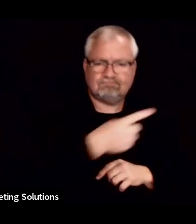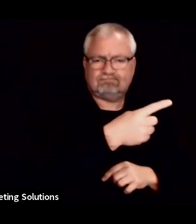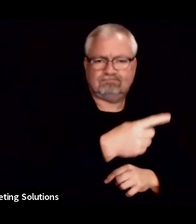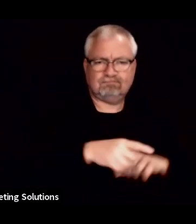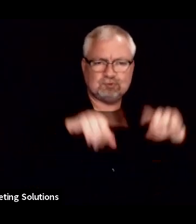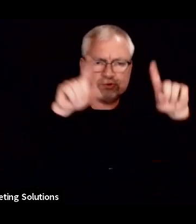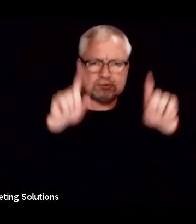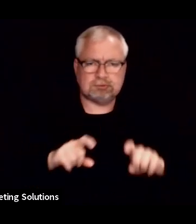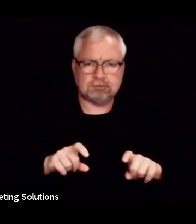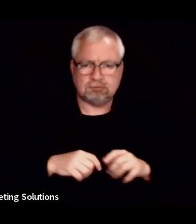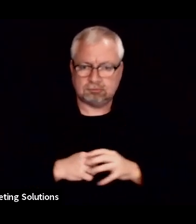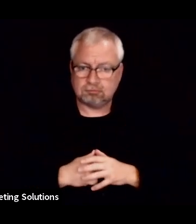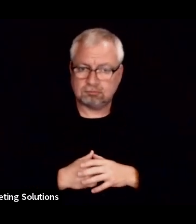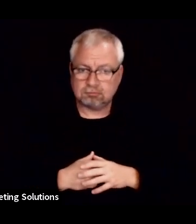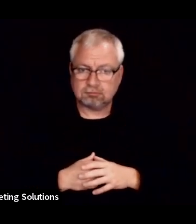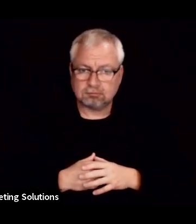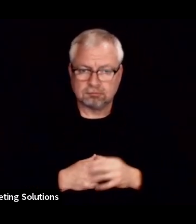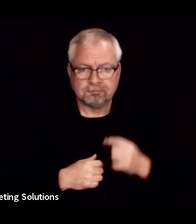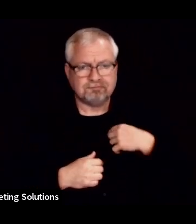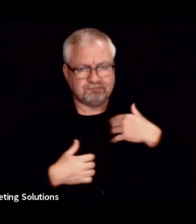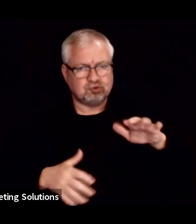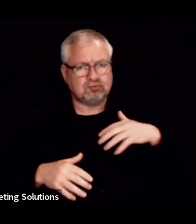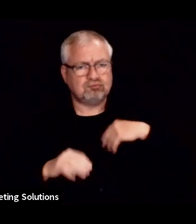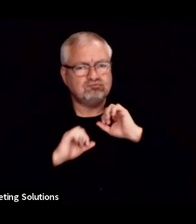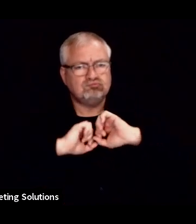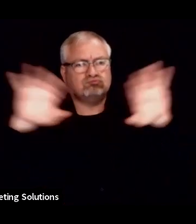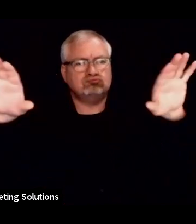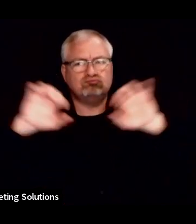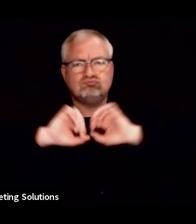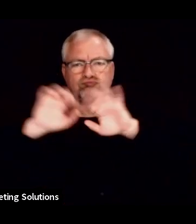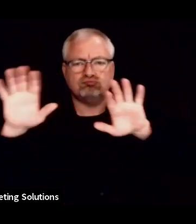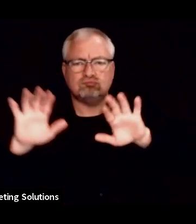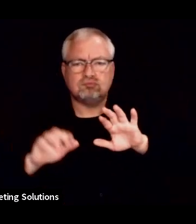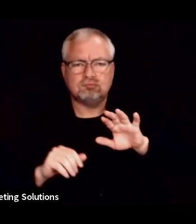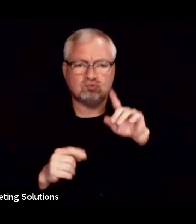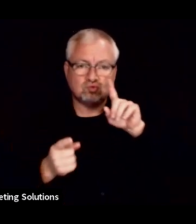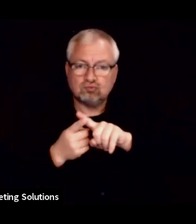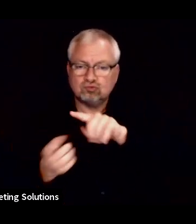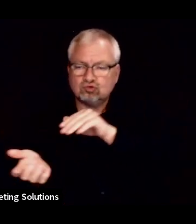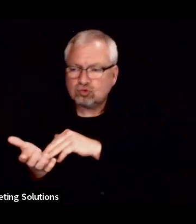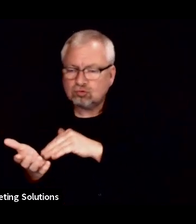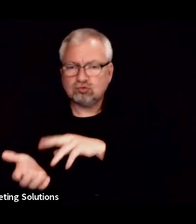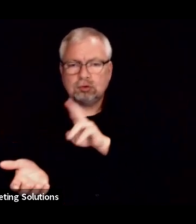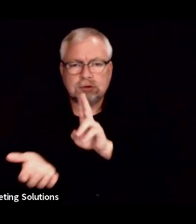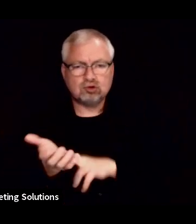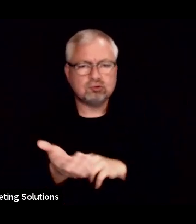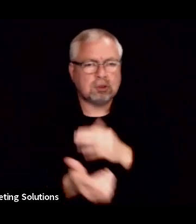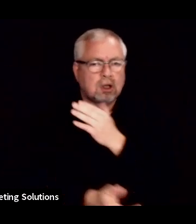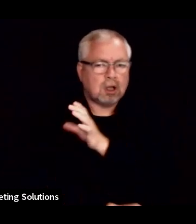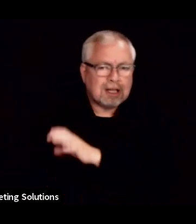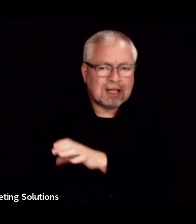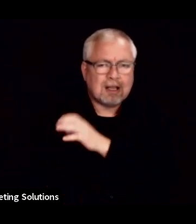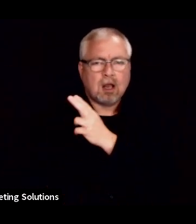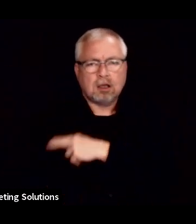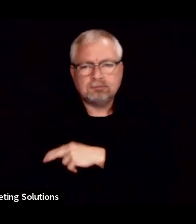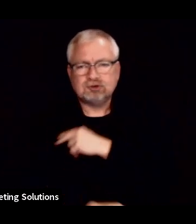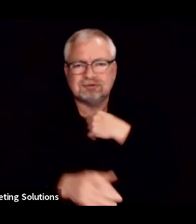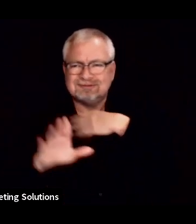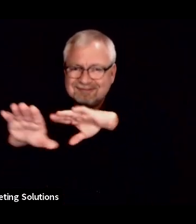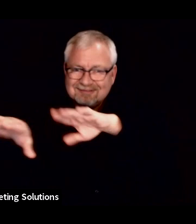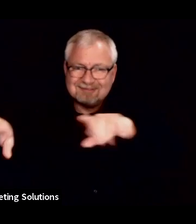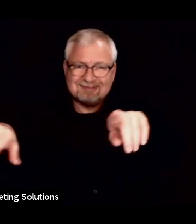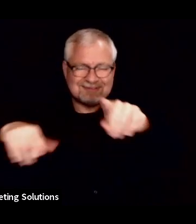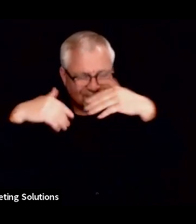guidance to healthcare providers around the state to use very broad clinical discretion about what